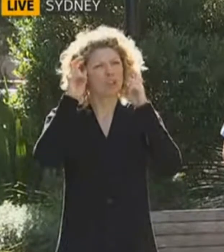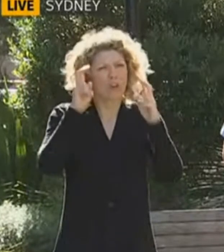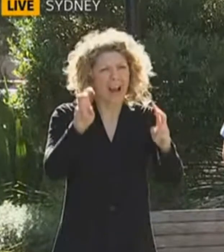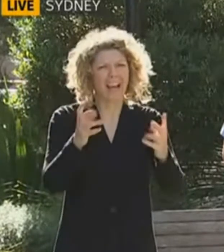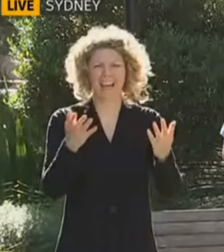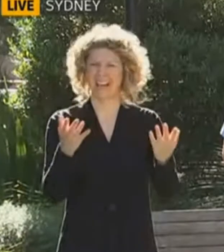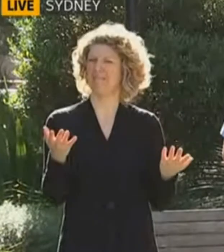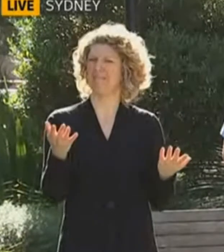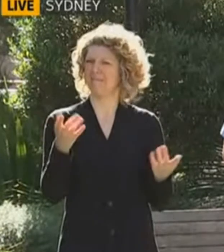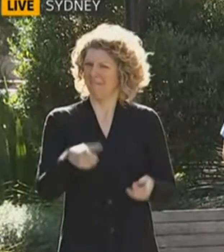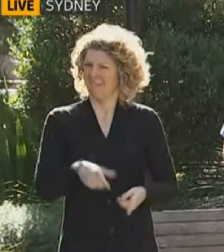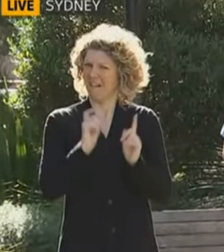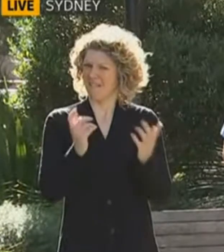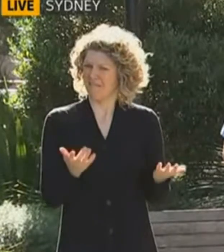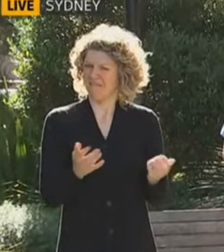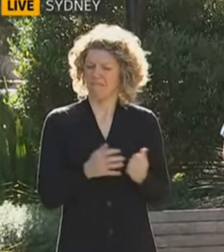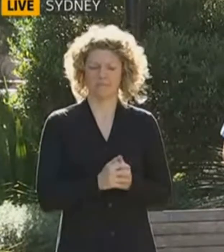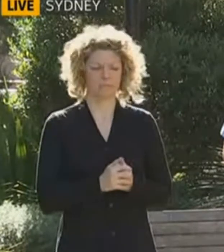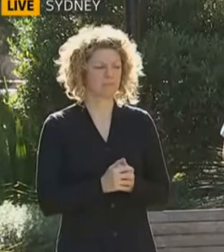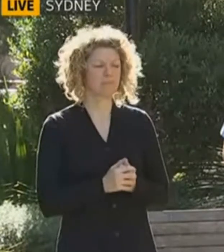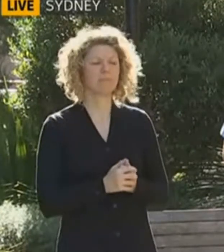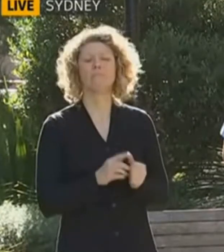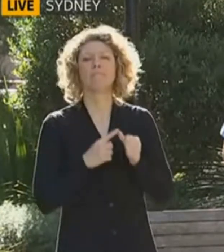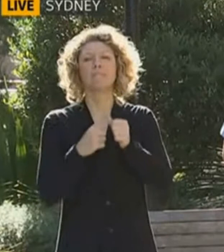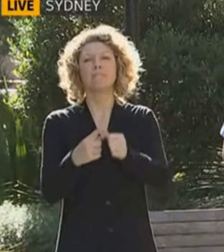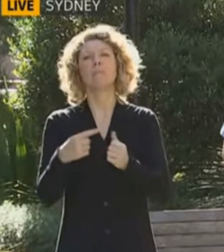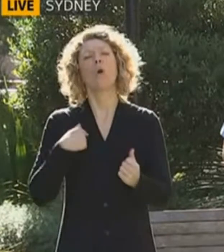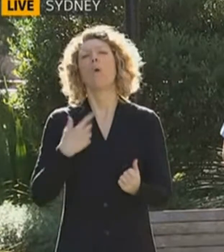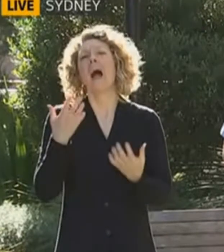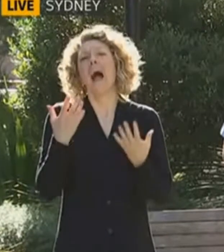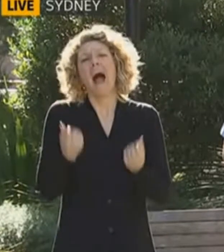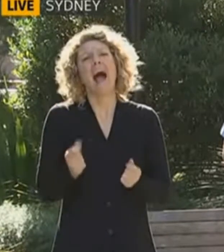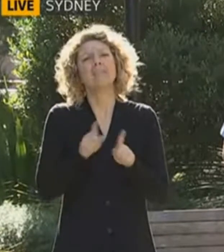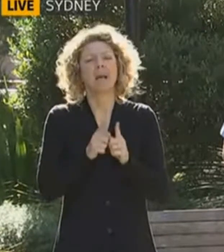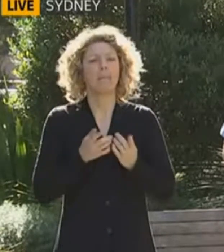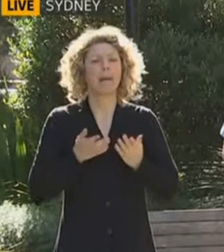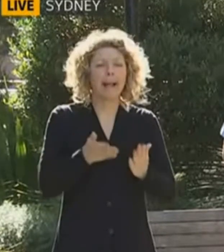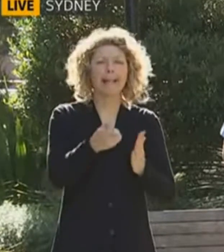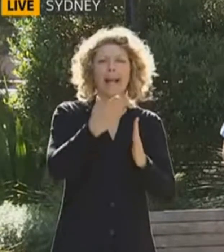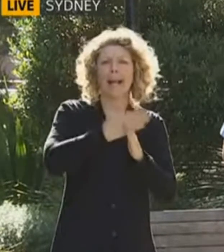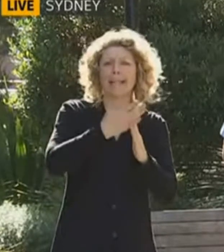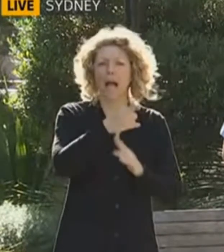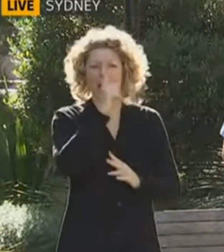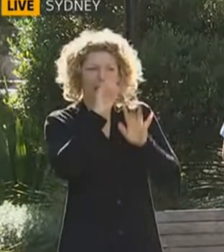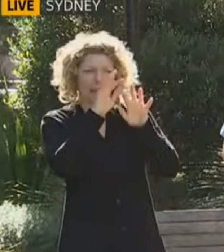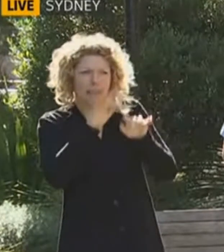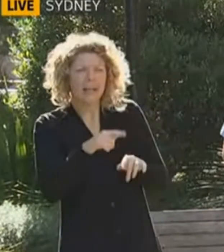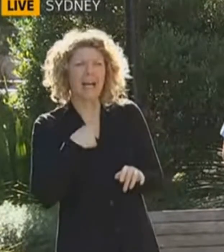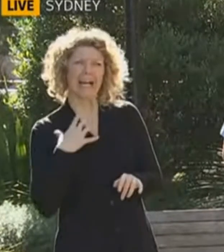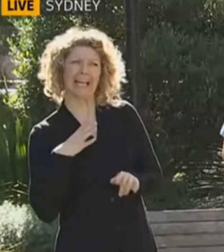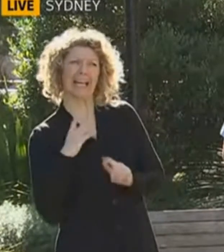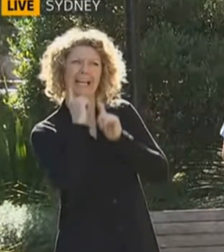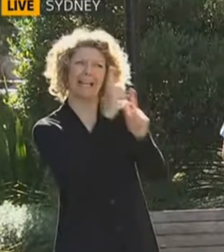well, obviously there'll always be exemptions. So due to hardship cases, people can apply for permits or exemptions, and so for those reasons,